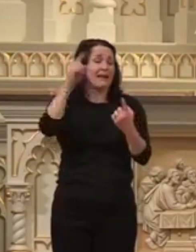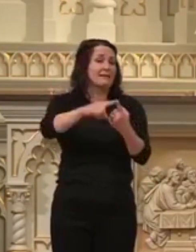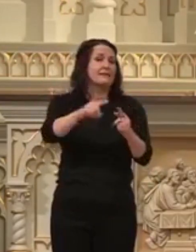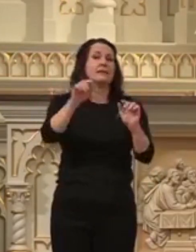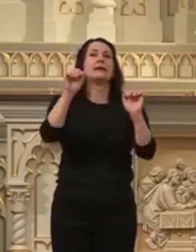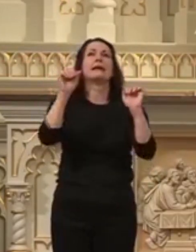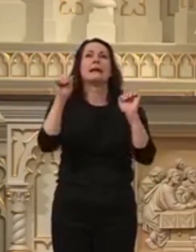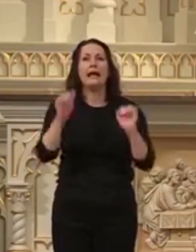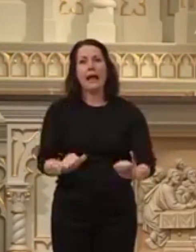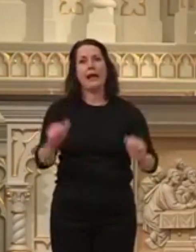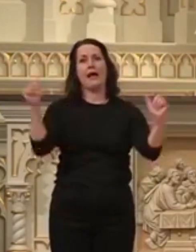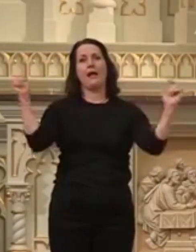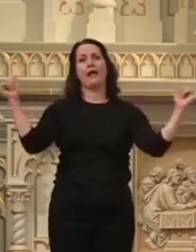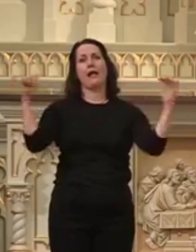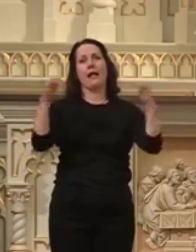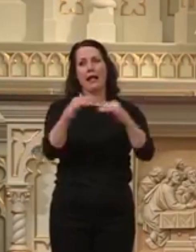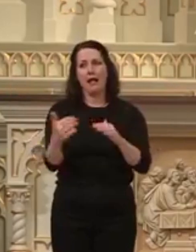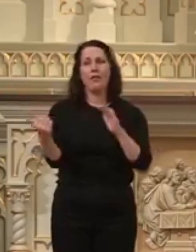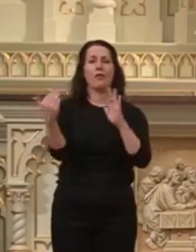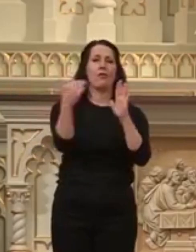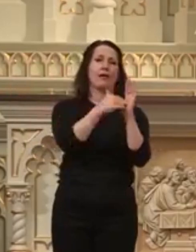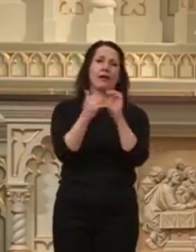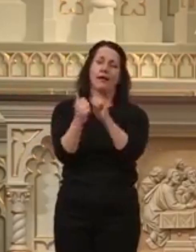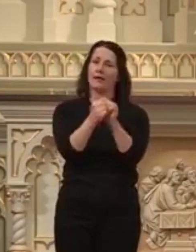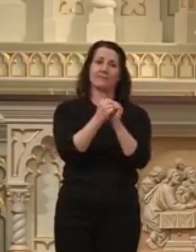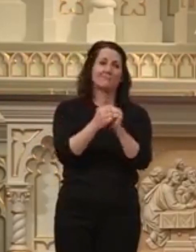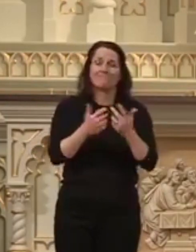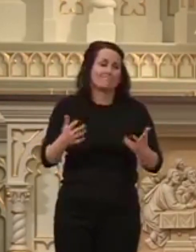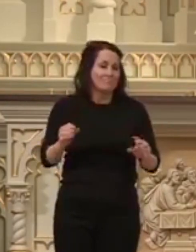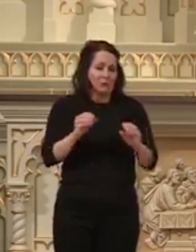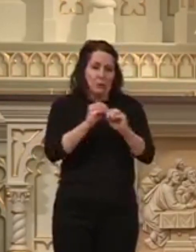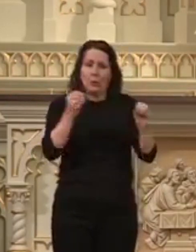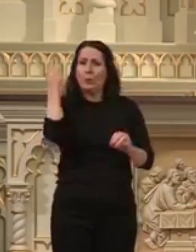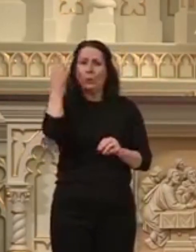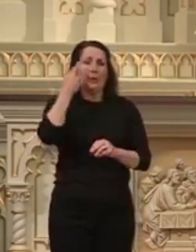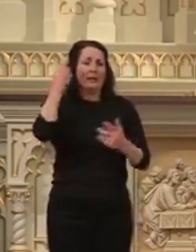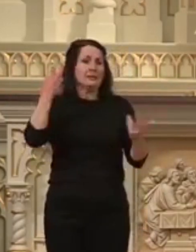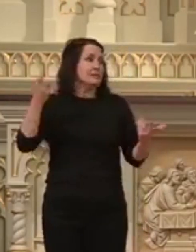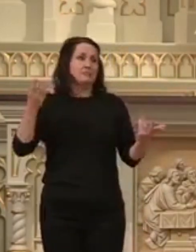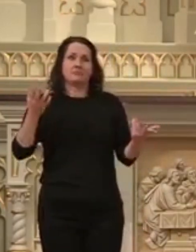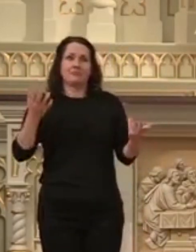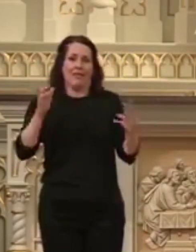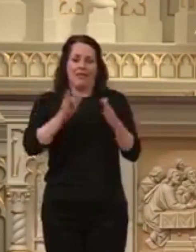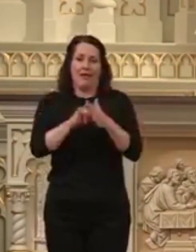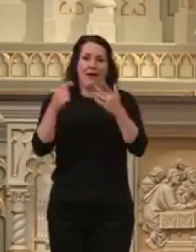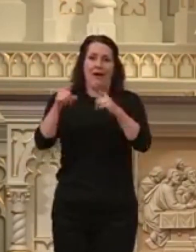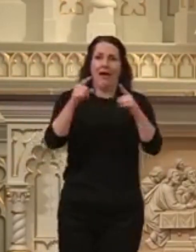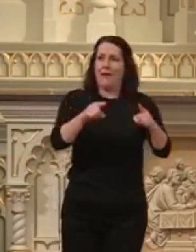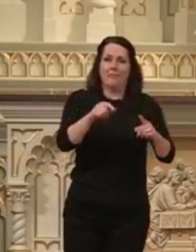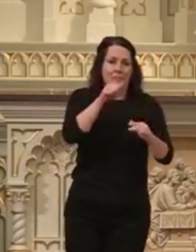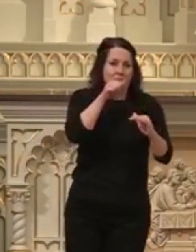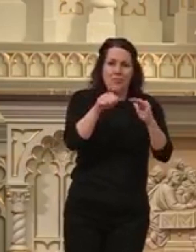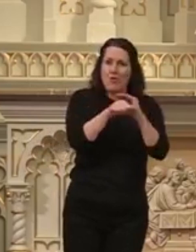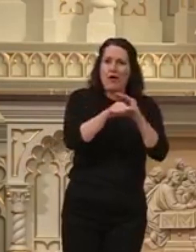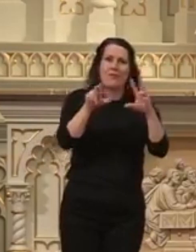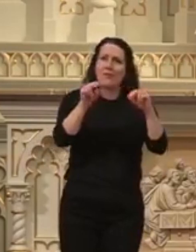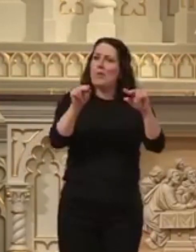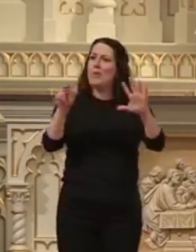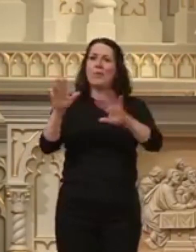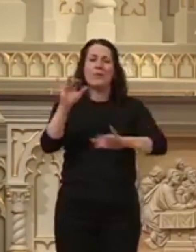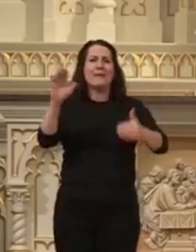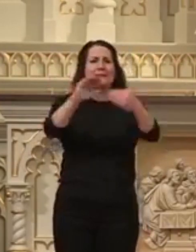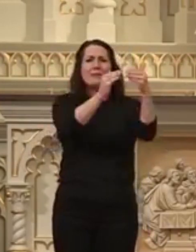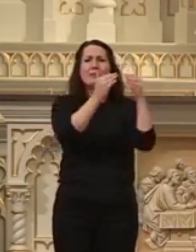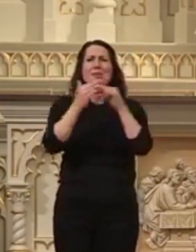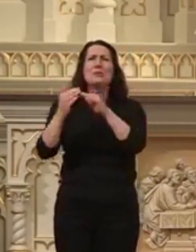gather. Because it doesn't make any sense that be done in private. That